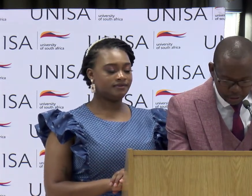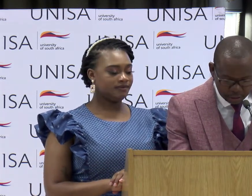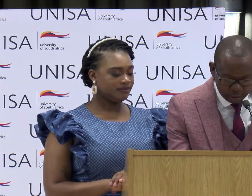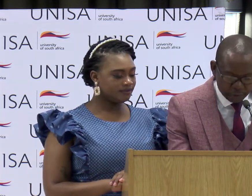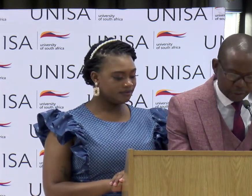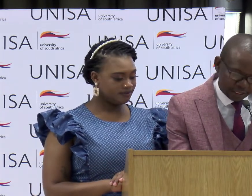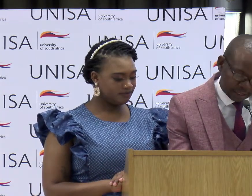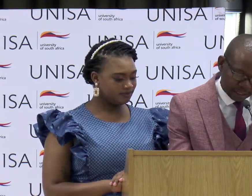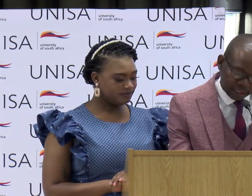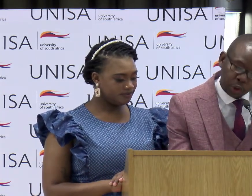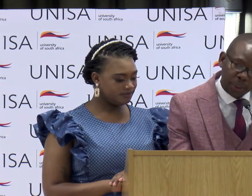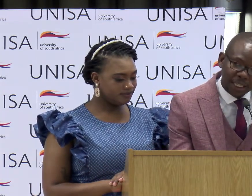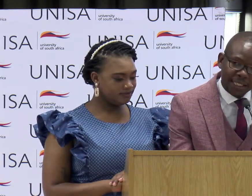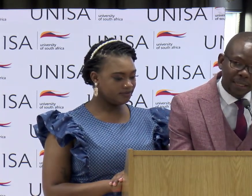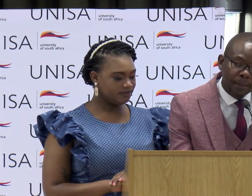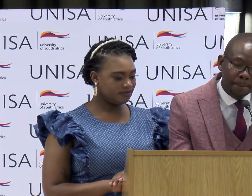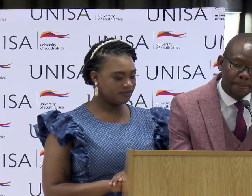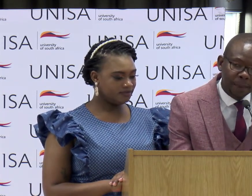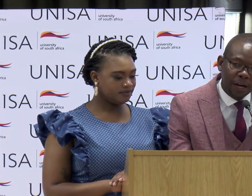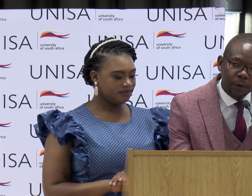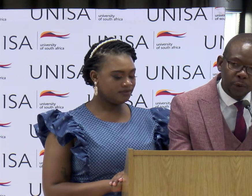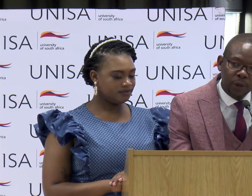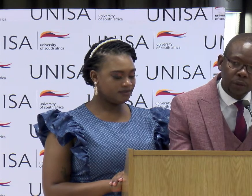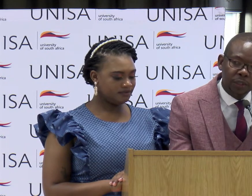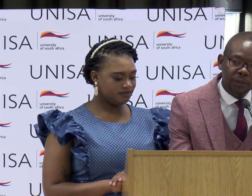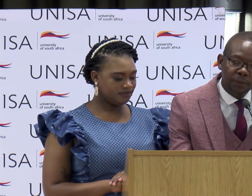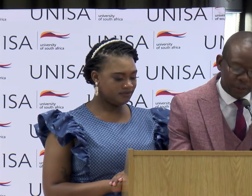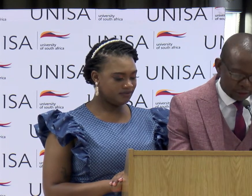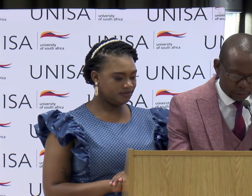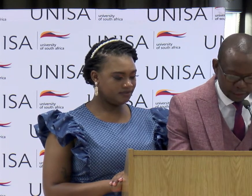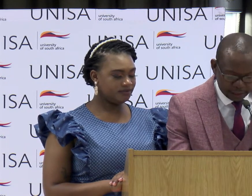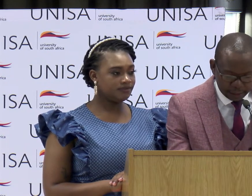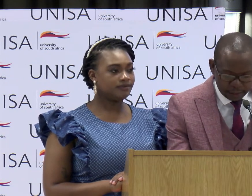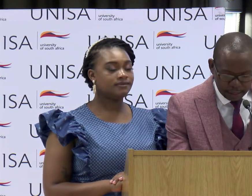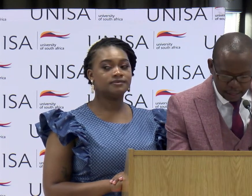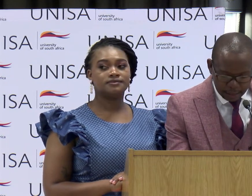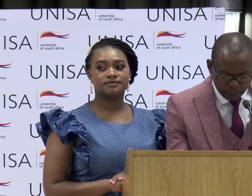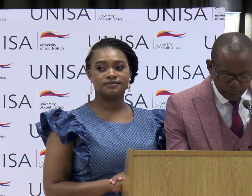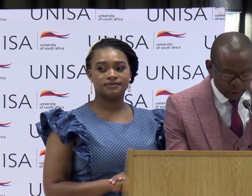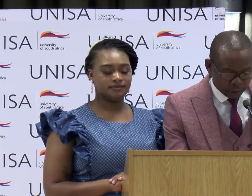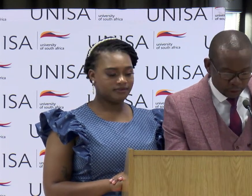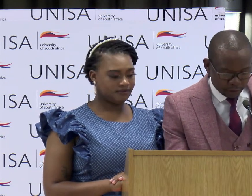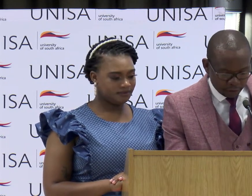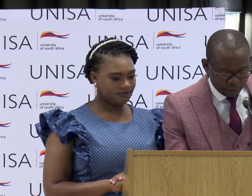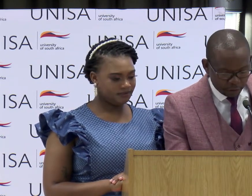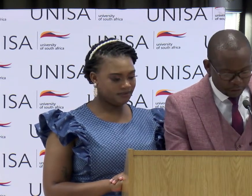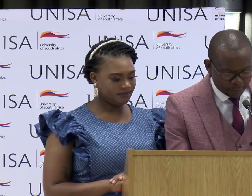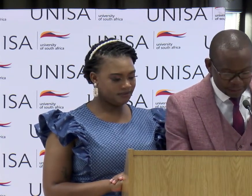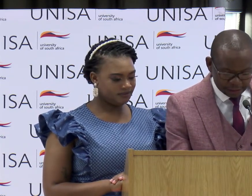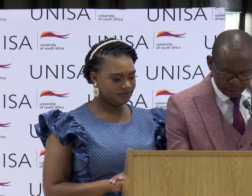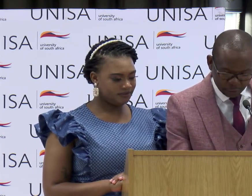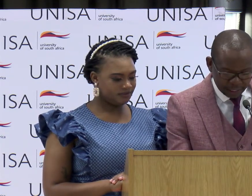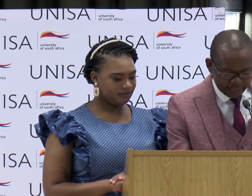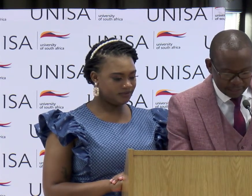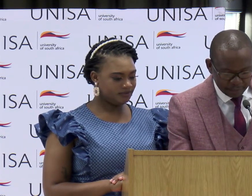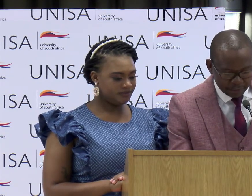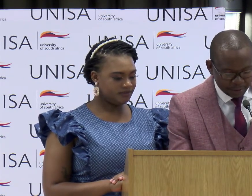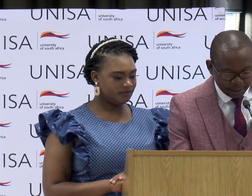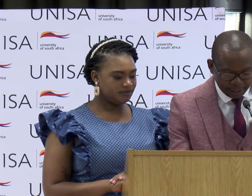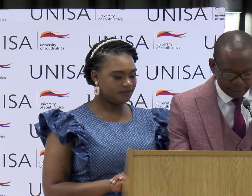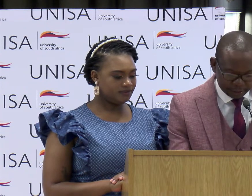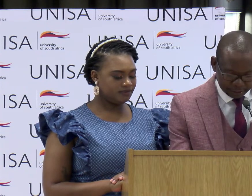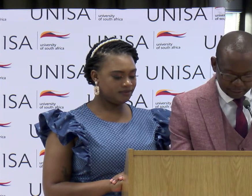to be what it is, and showcasing how you are contributing to the promotion of